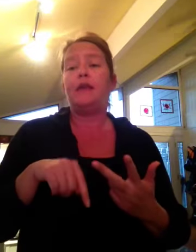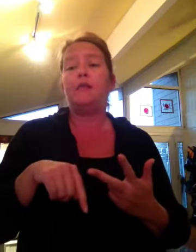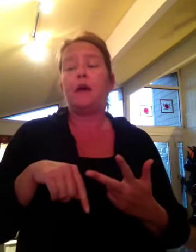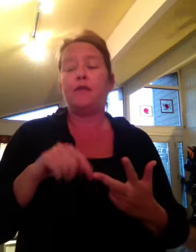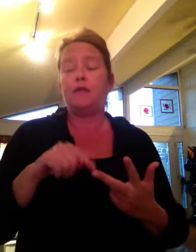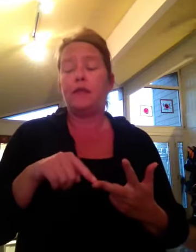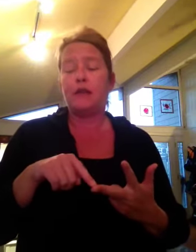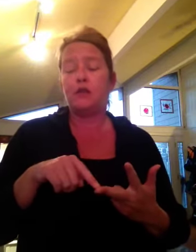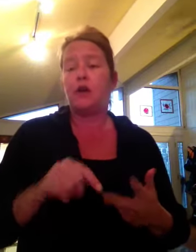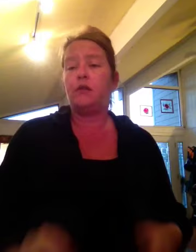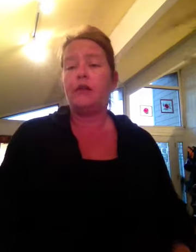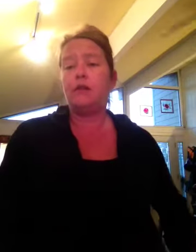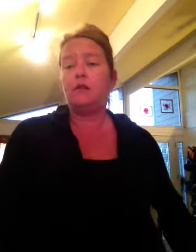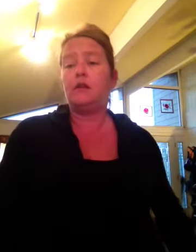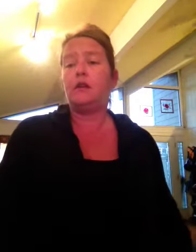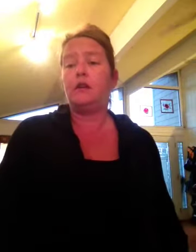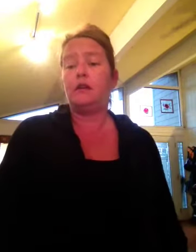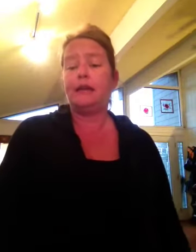my last daughter Lynn is 8.